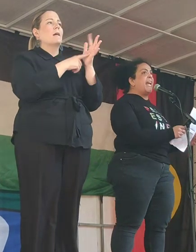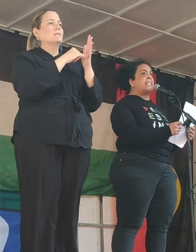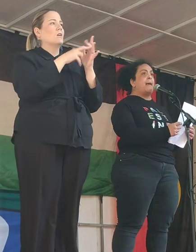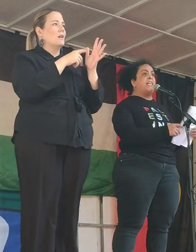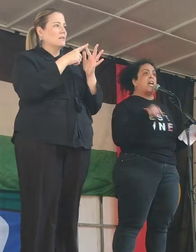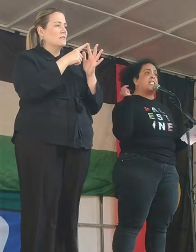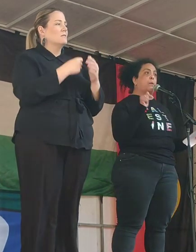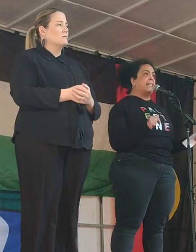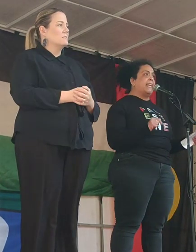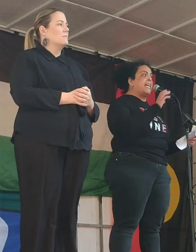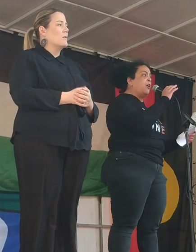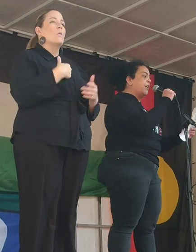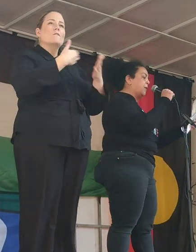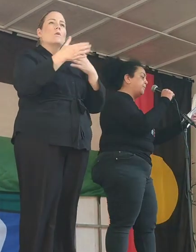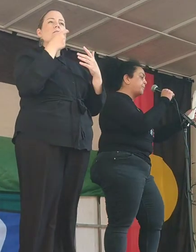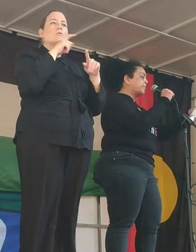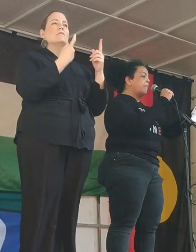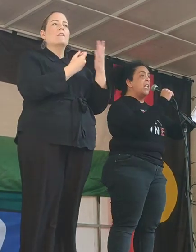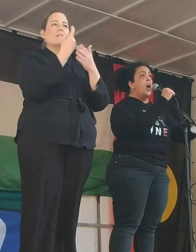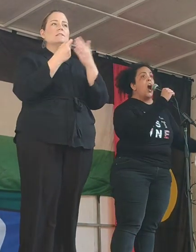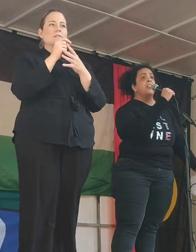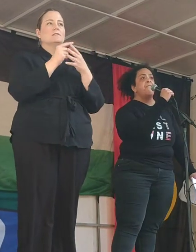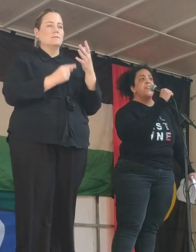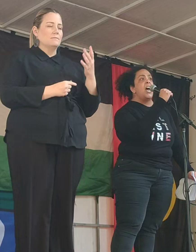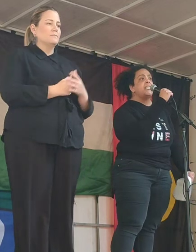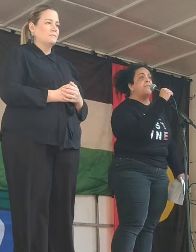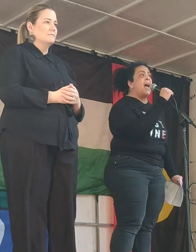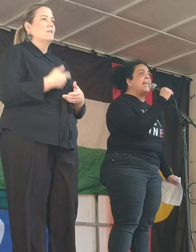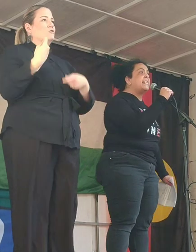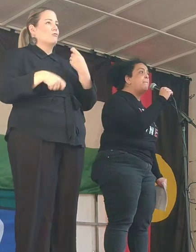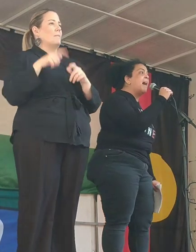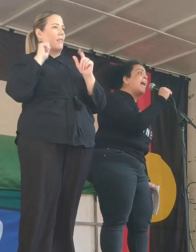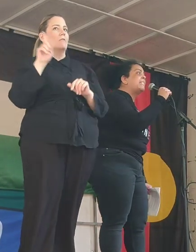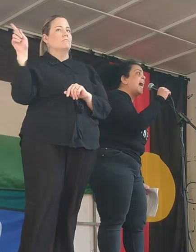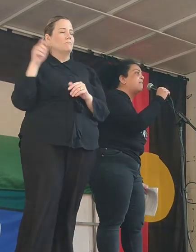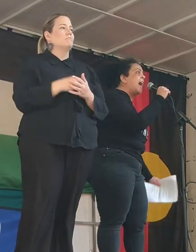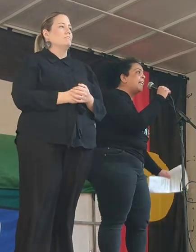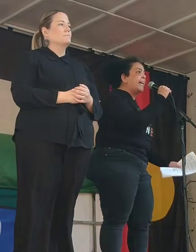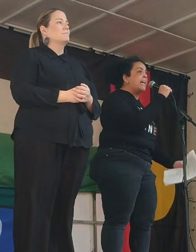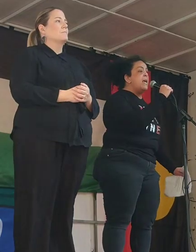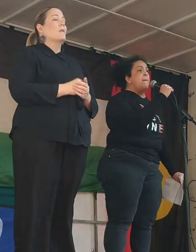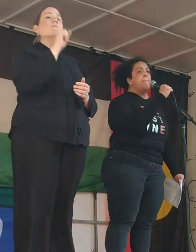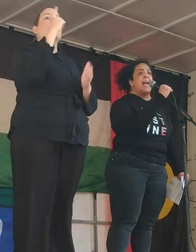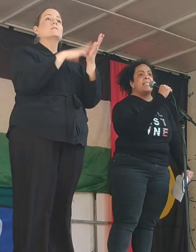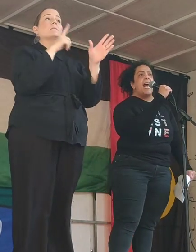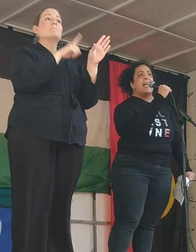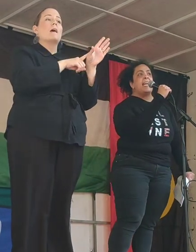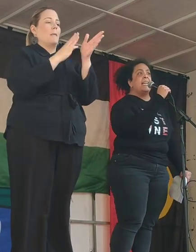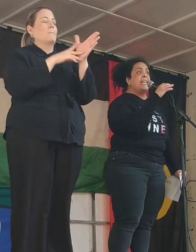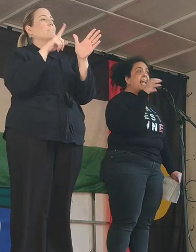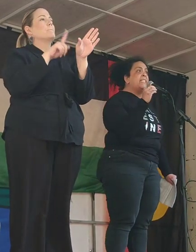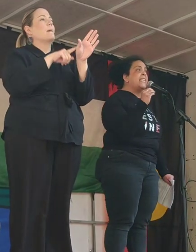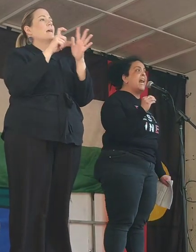events. Let me just quickly tell you. On the 1st of May is the rallied. May Day